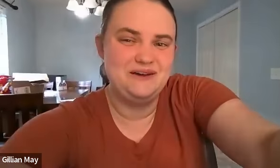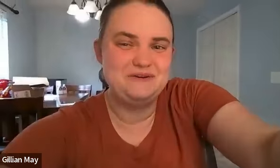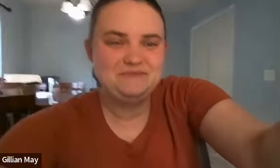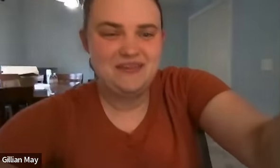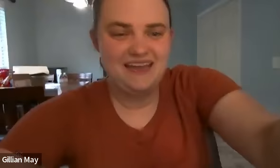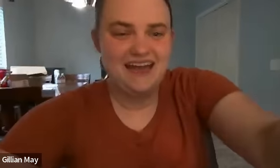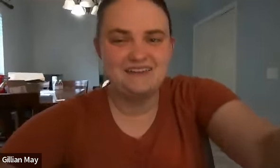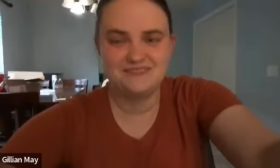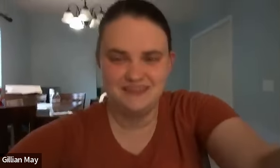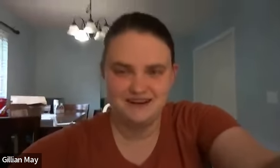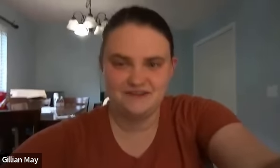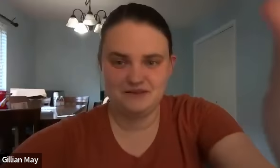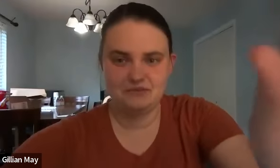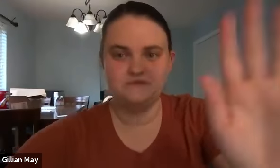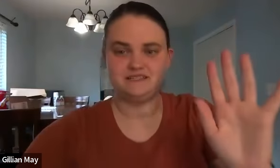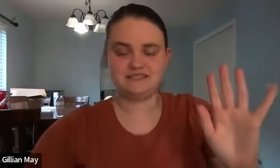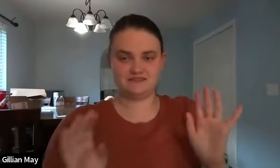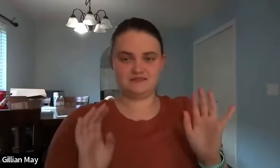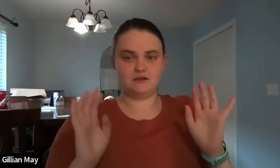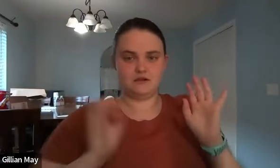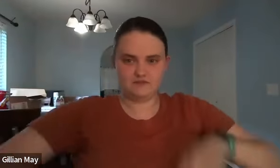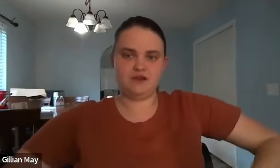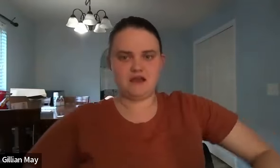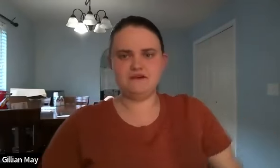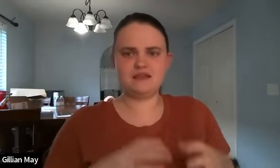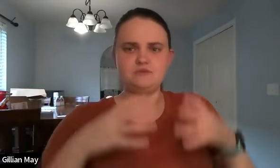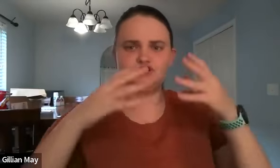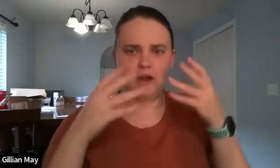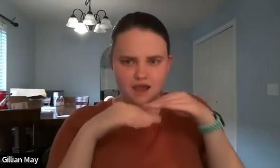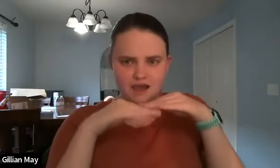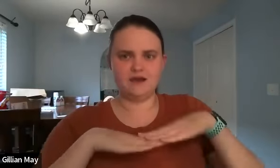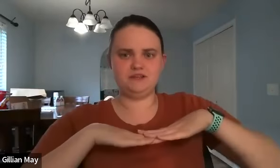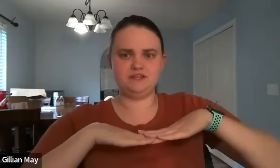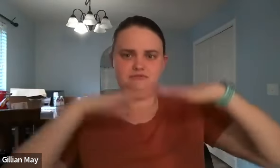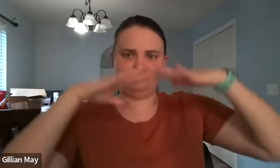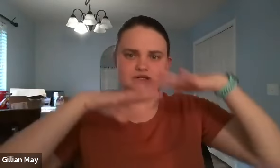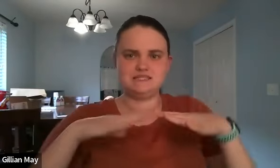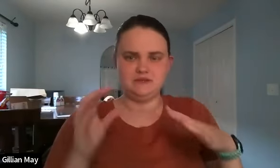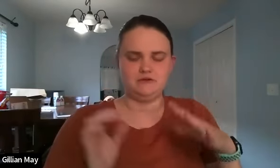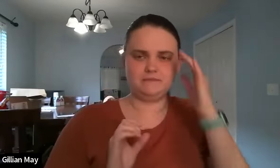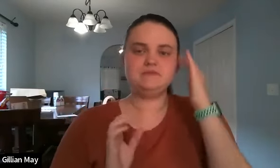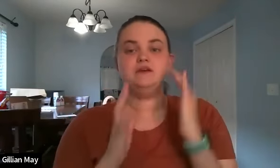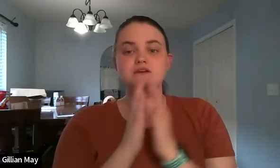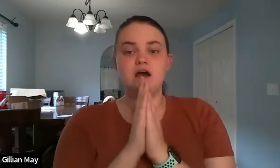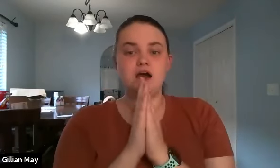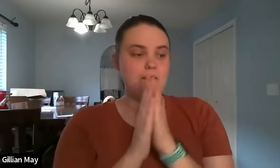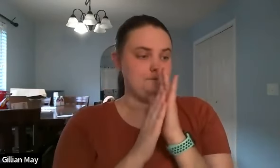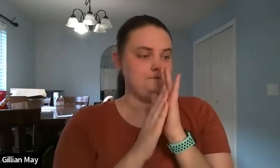So I have to like kind of find the perfect stand. Okay, there we go. I felt like I was so high up, like you couldn't see me great.